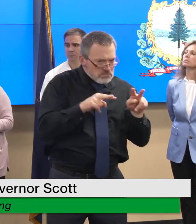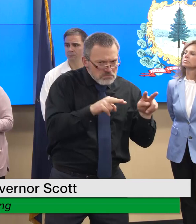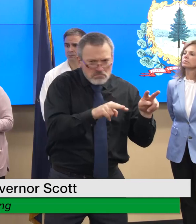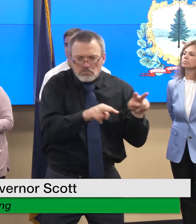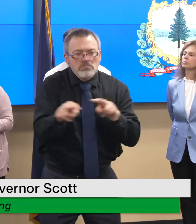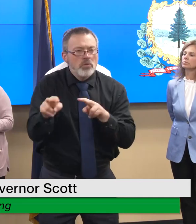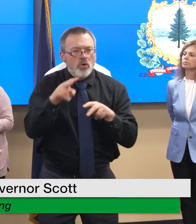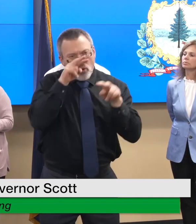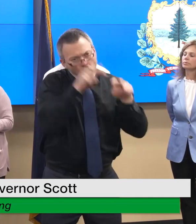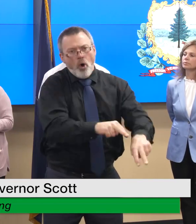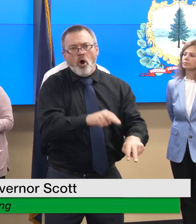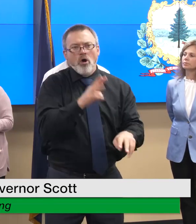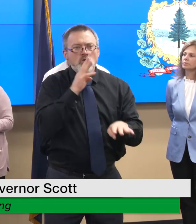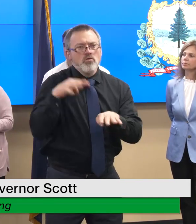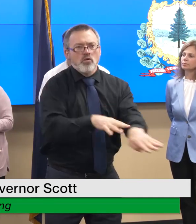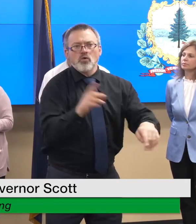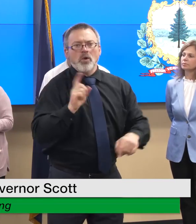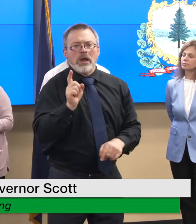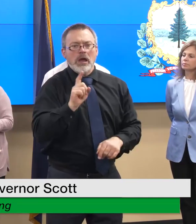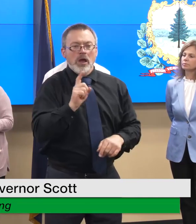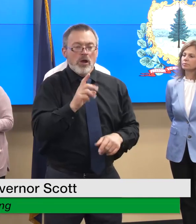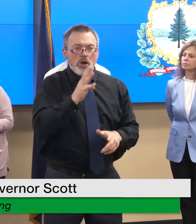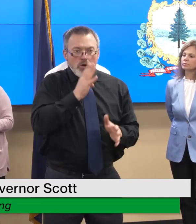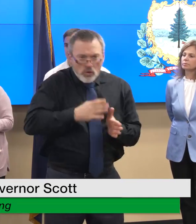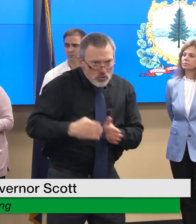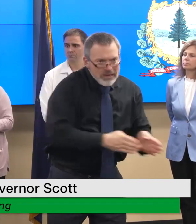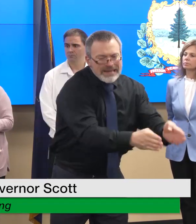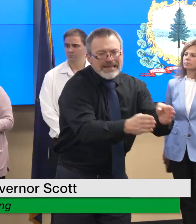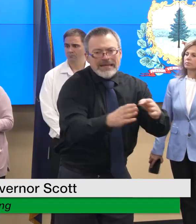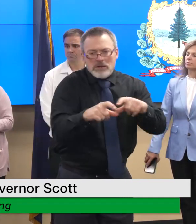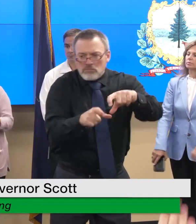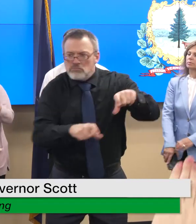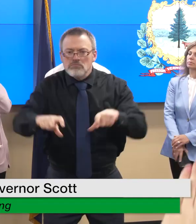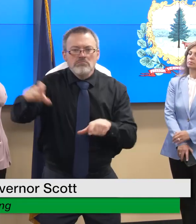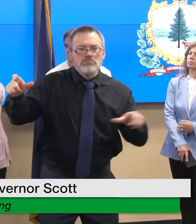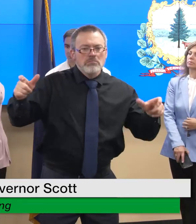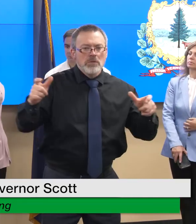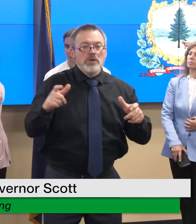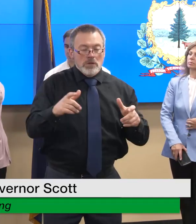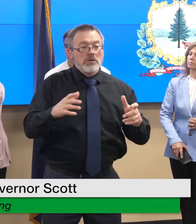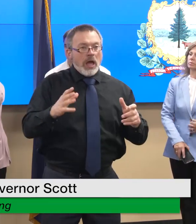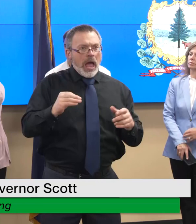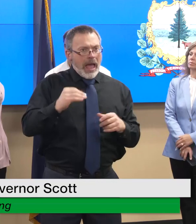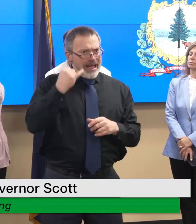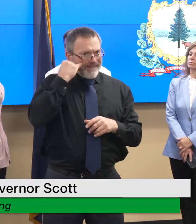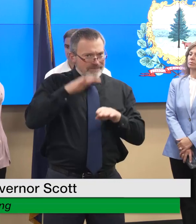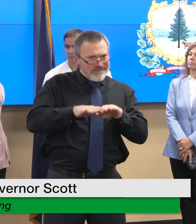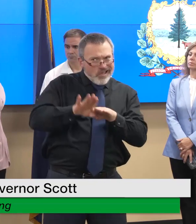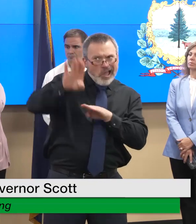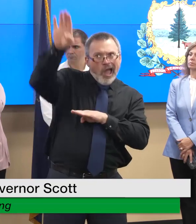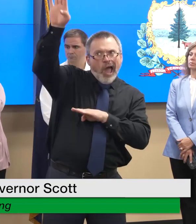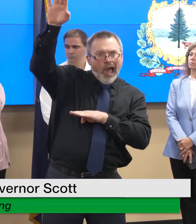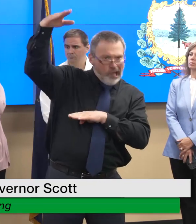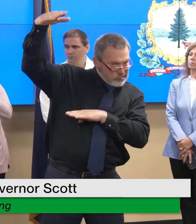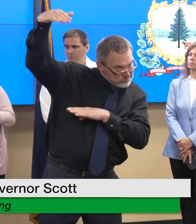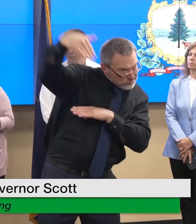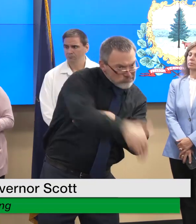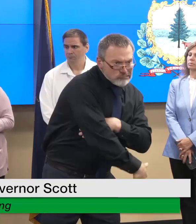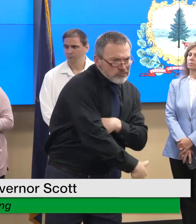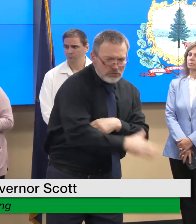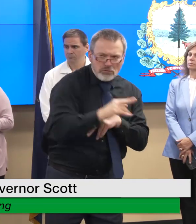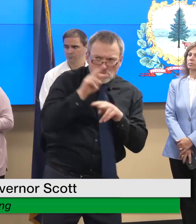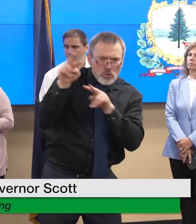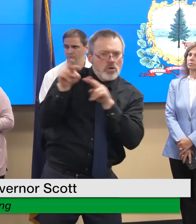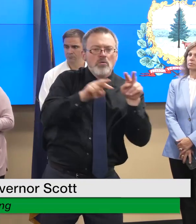recent rainfall and in areas of steep terrain. A flood watch is in effect for all of